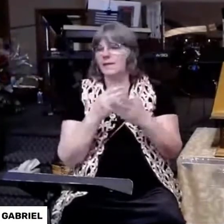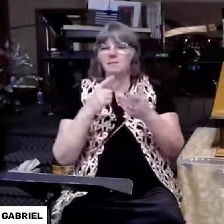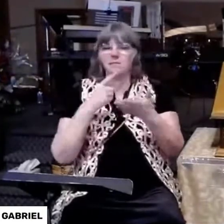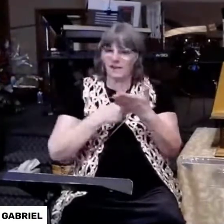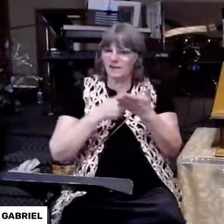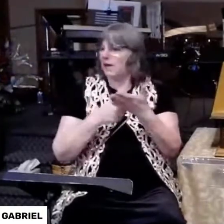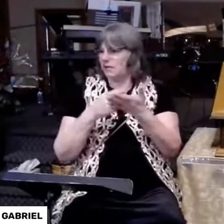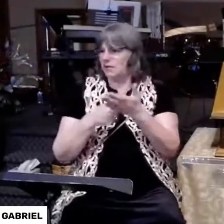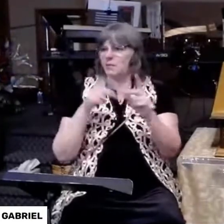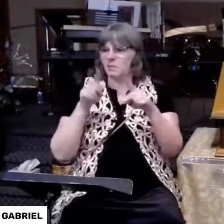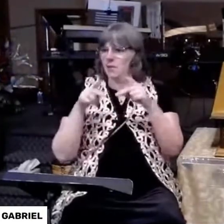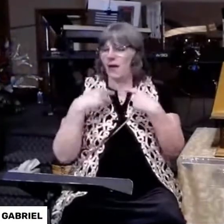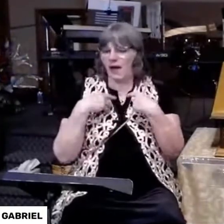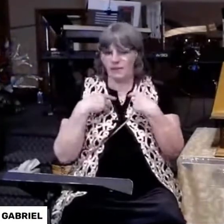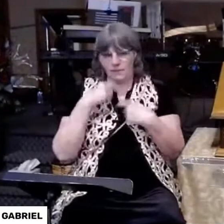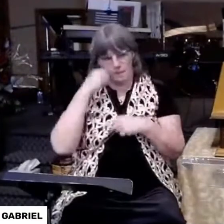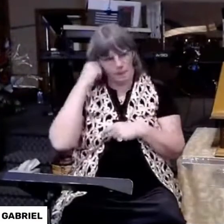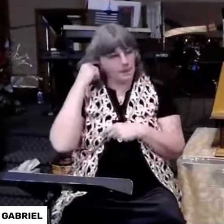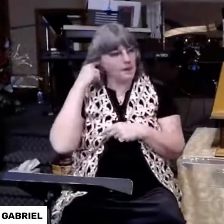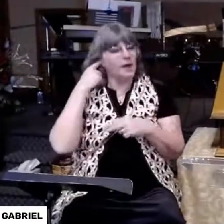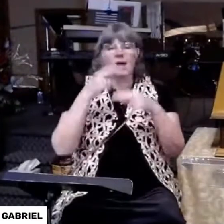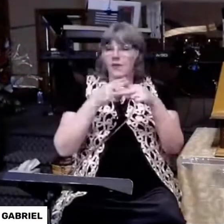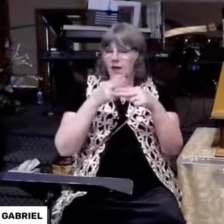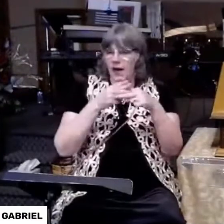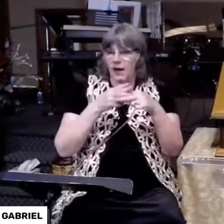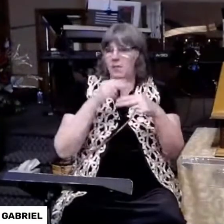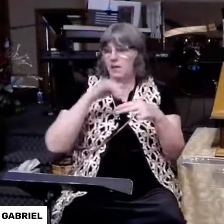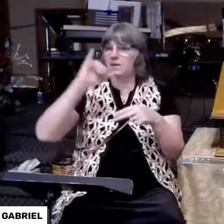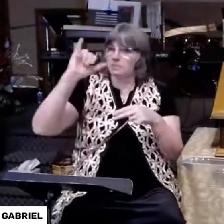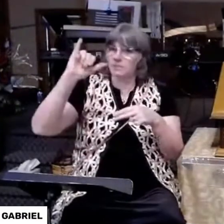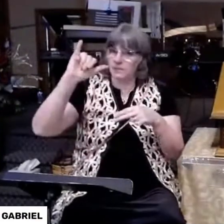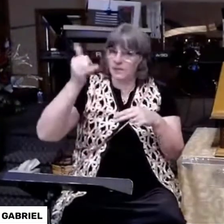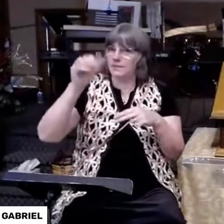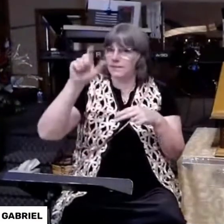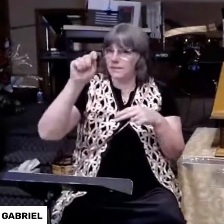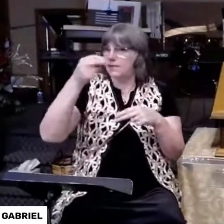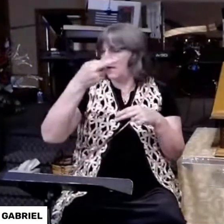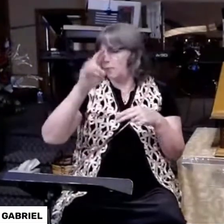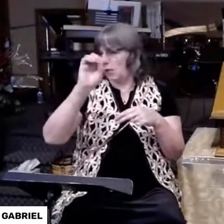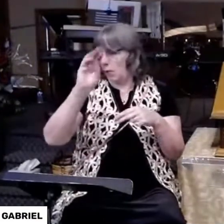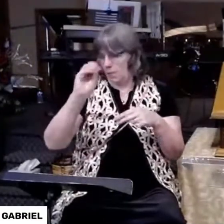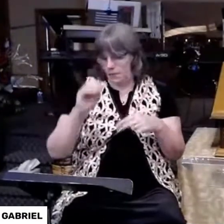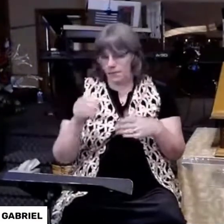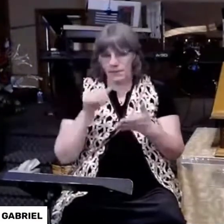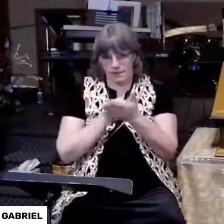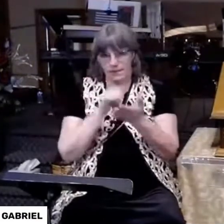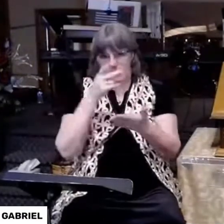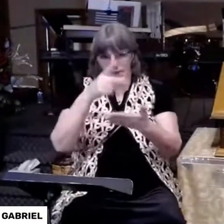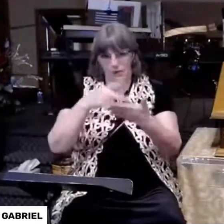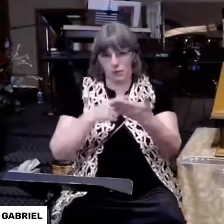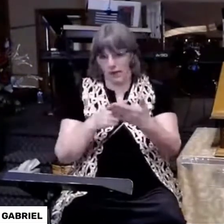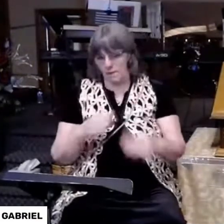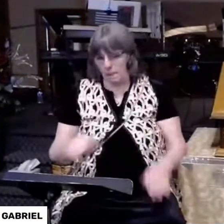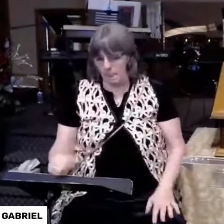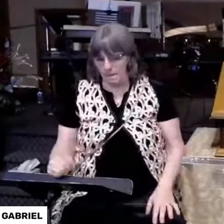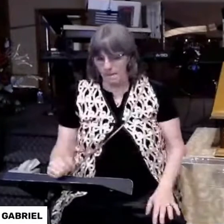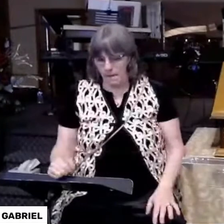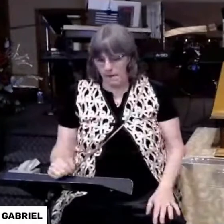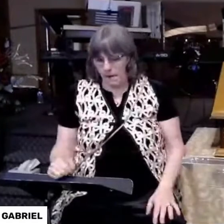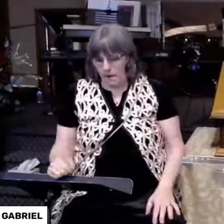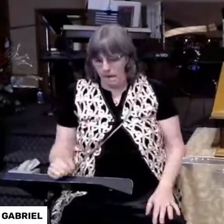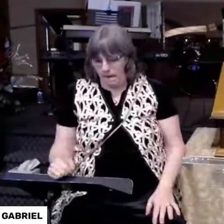people have. Anyway, this is name of the parasha today and this week. And this